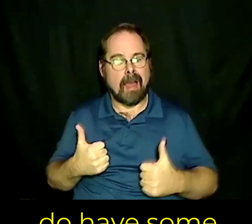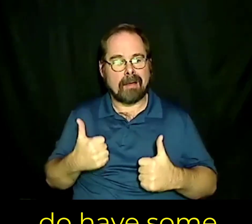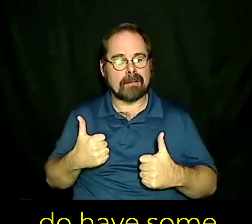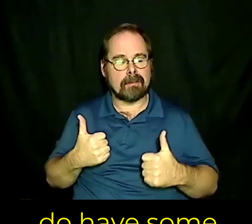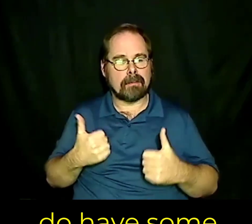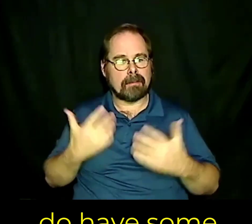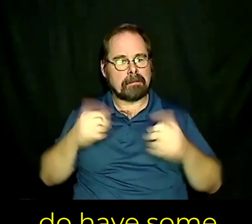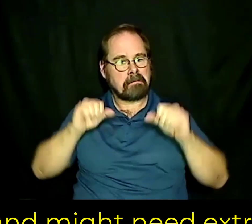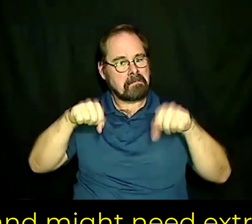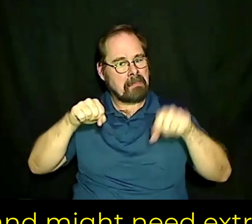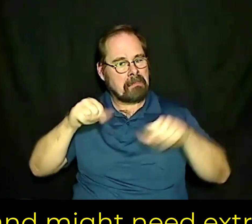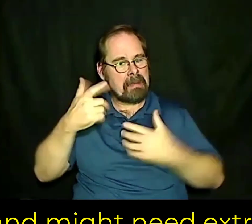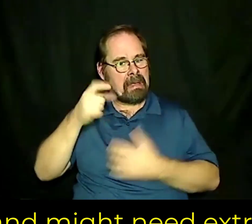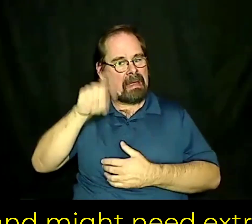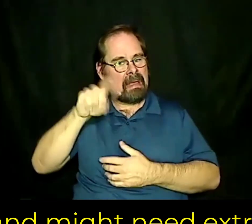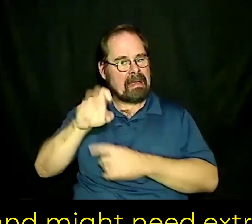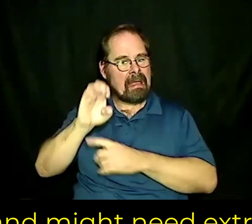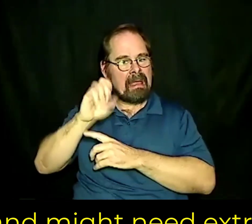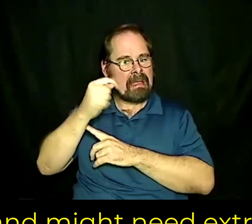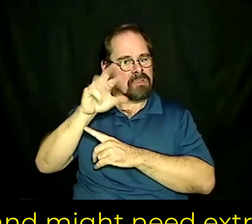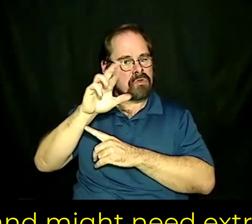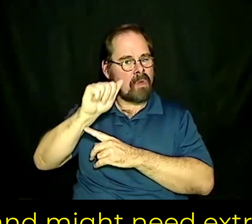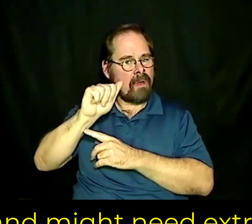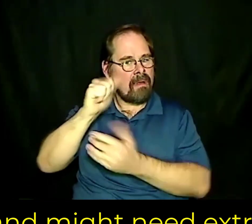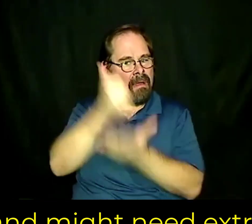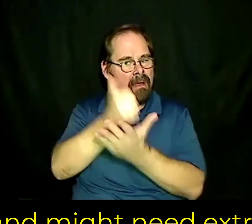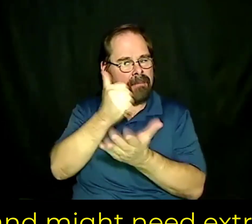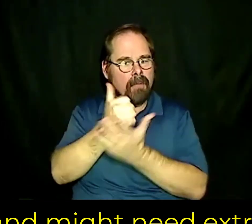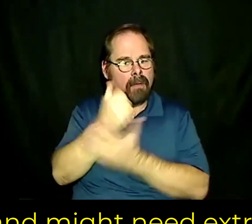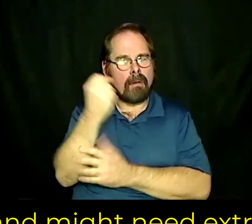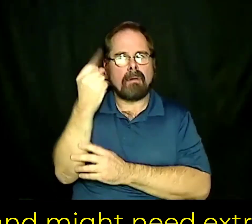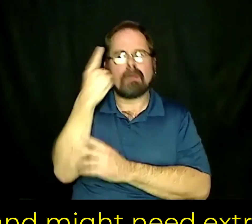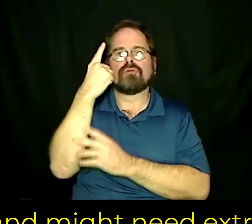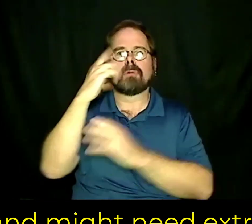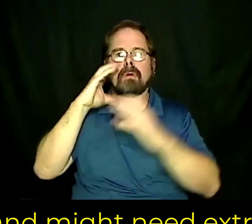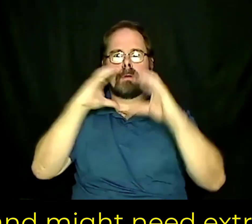bit extra help to communicate clearly.